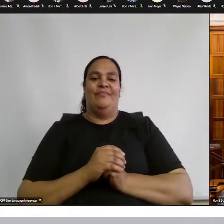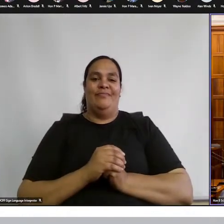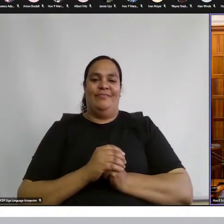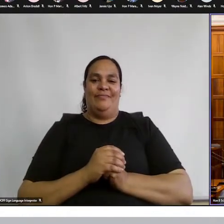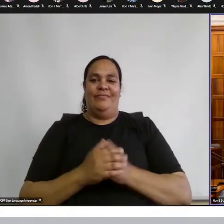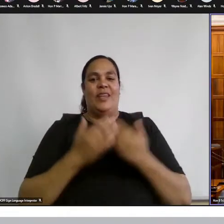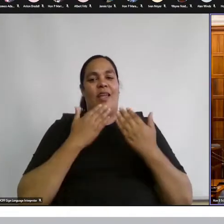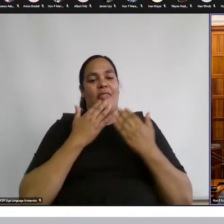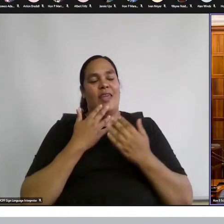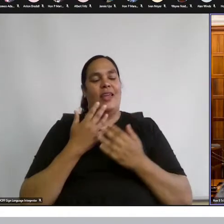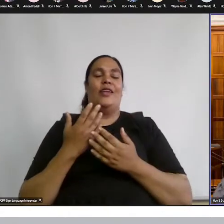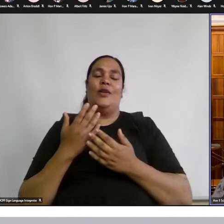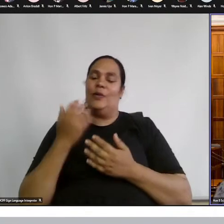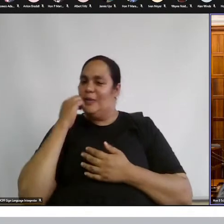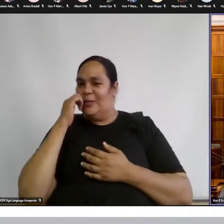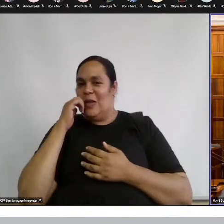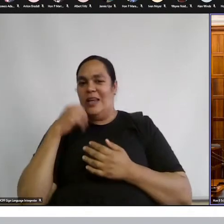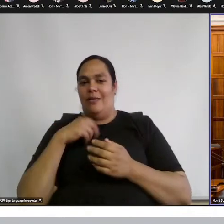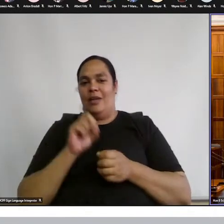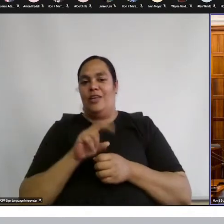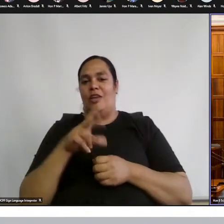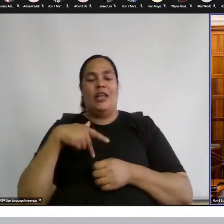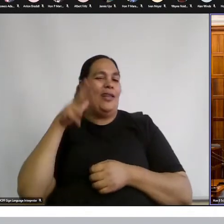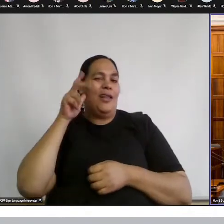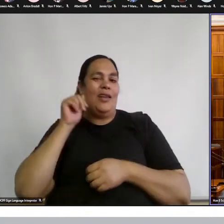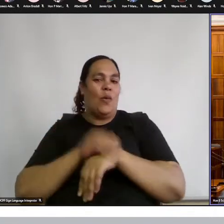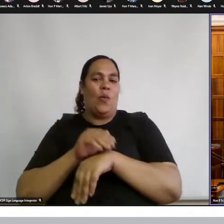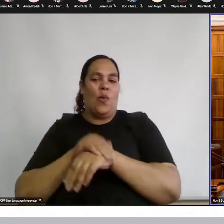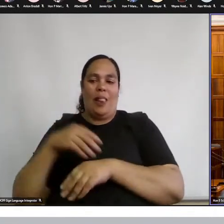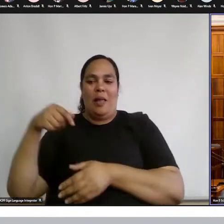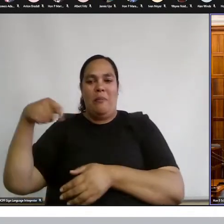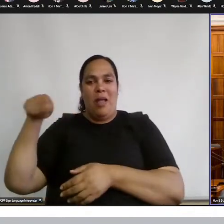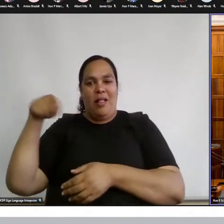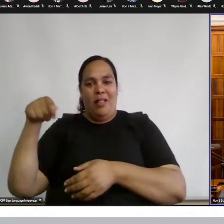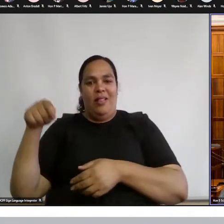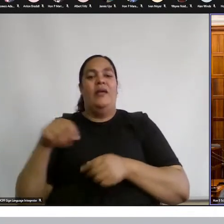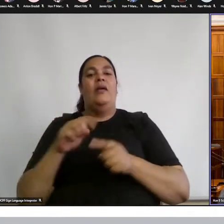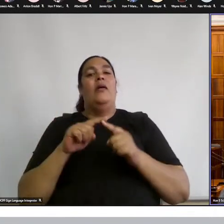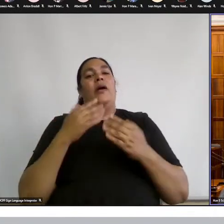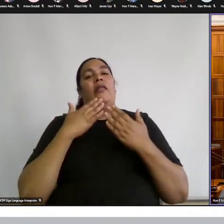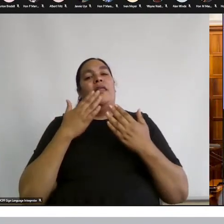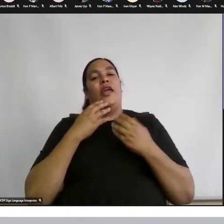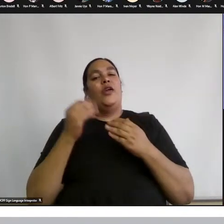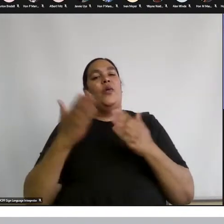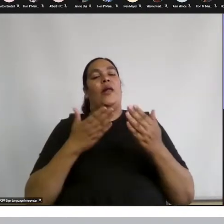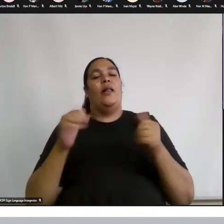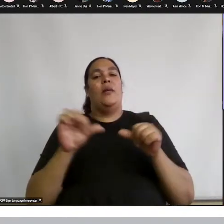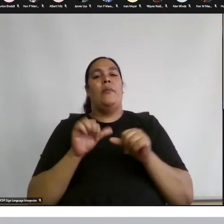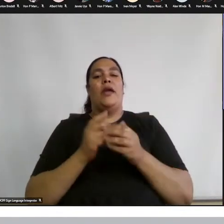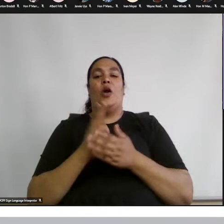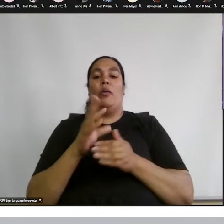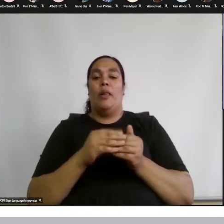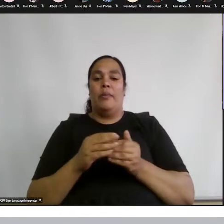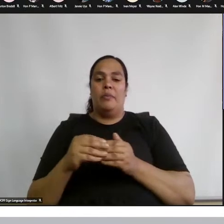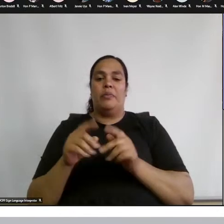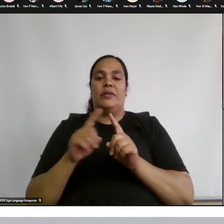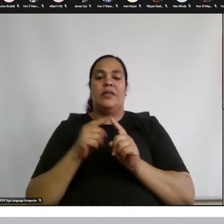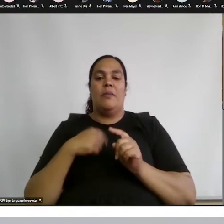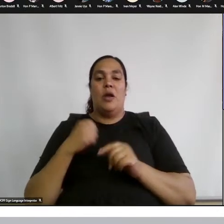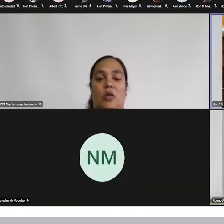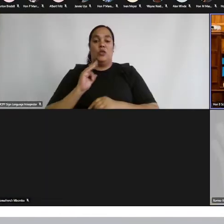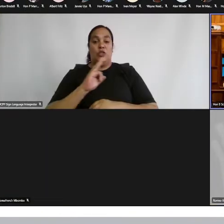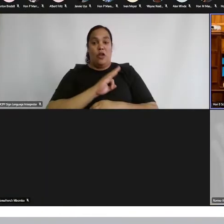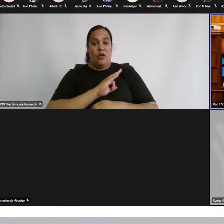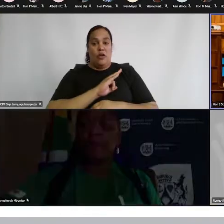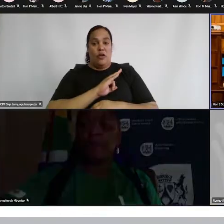Thank you, Mr. Naidu. Sorry, I couldn't hear that bell very well. Thank you very much. Welcome back, honourable members, and to our